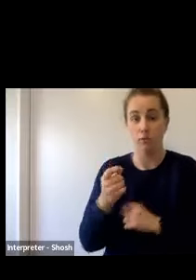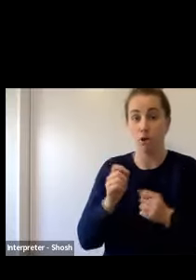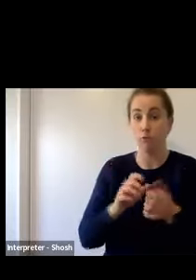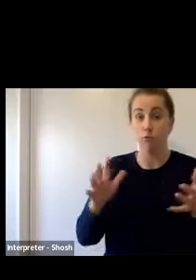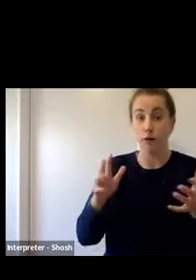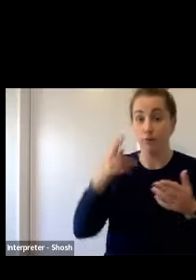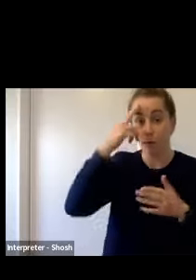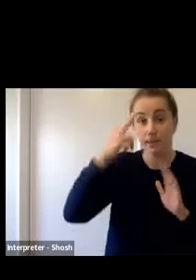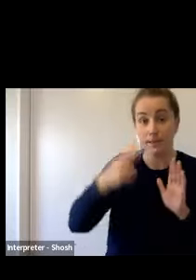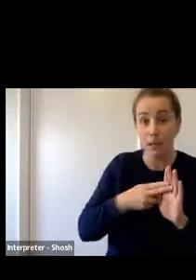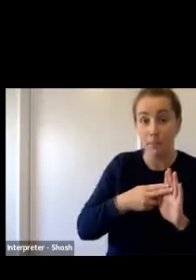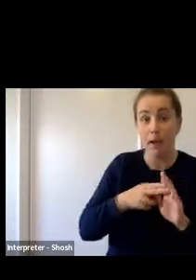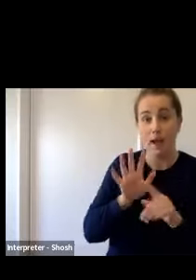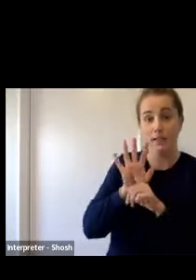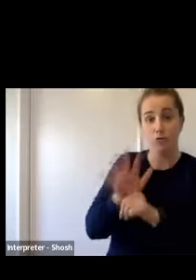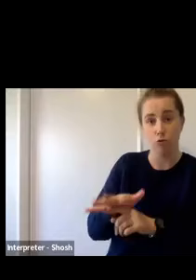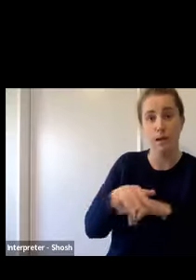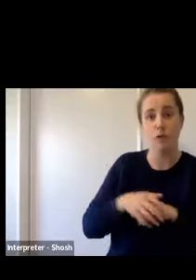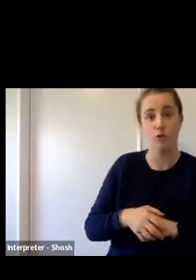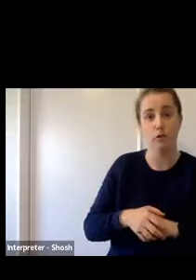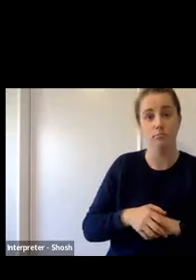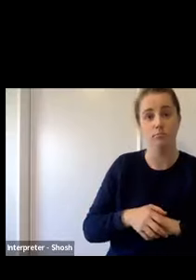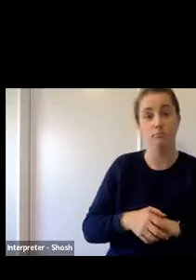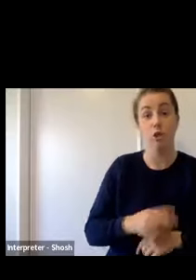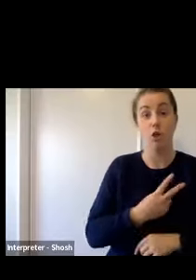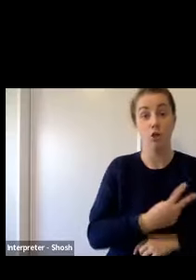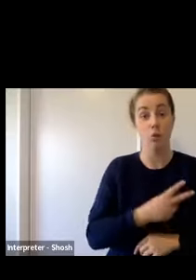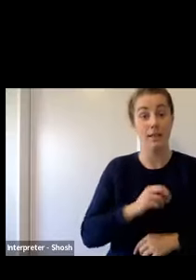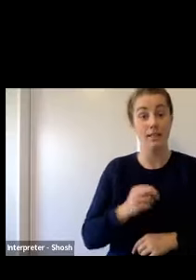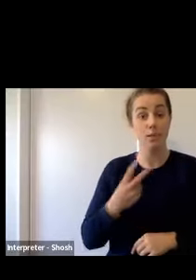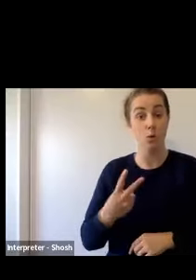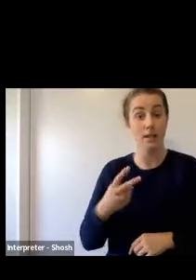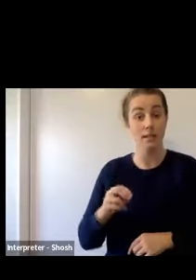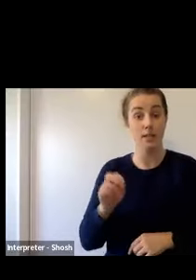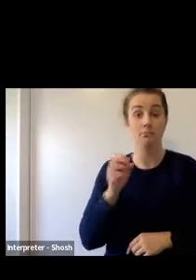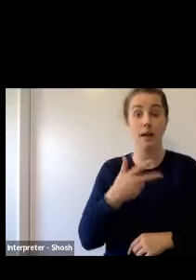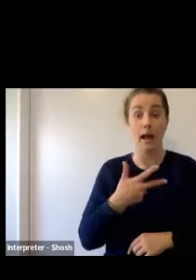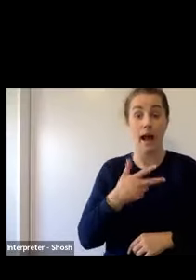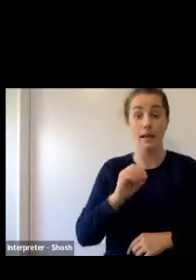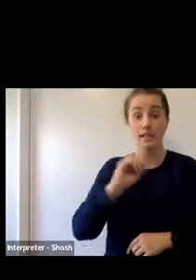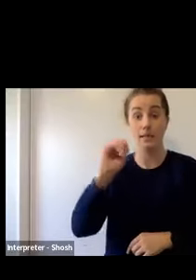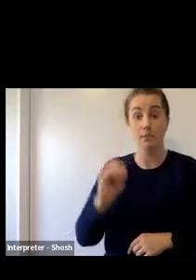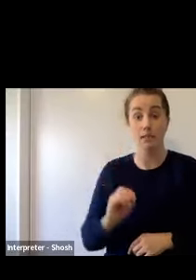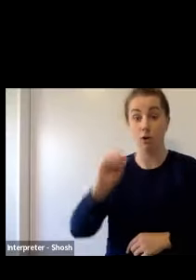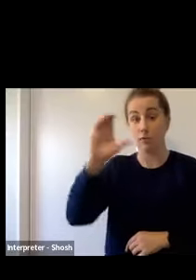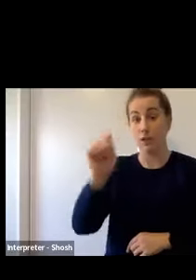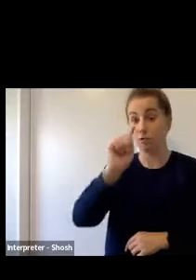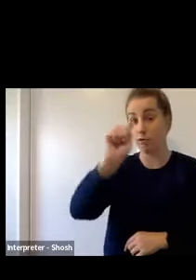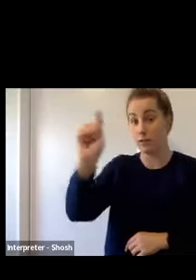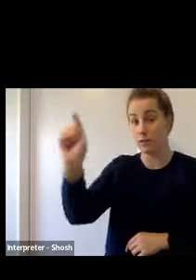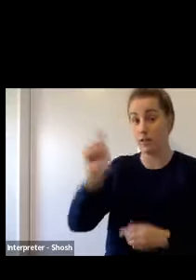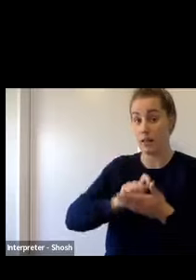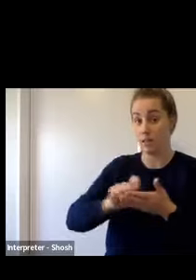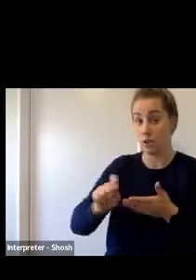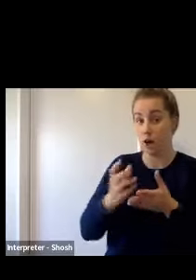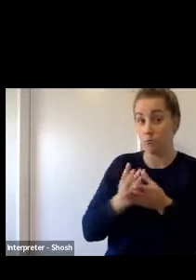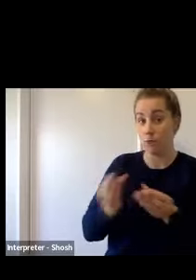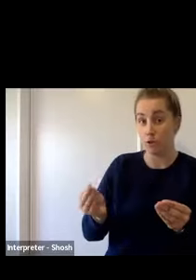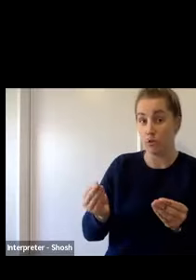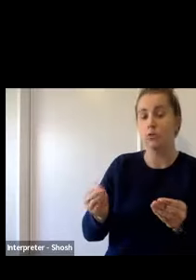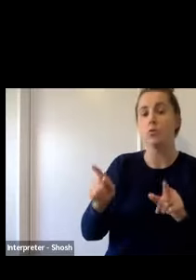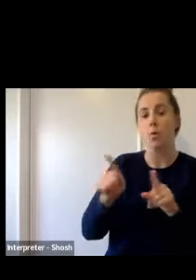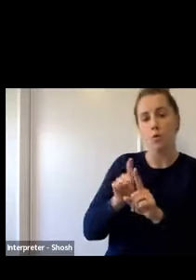and discrimination. By 2020, at least 80% of those countries that signed the resolution were